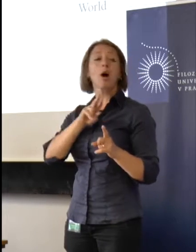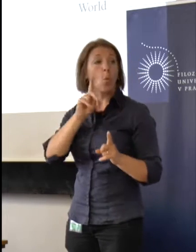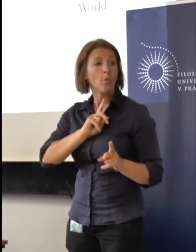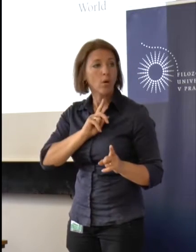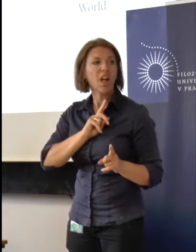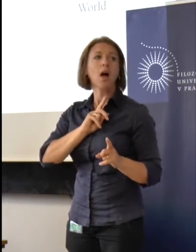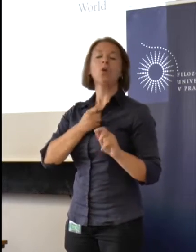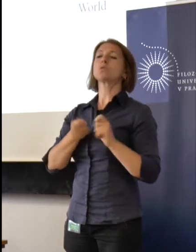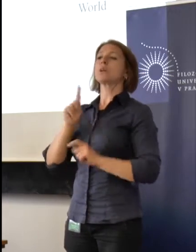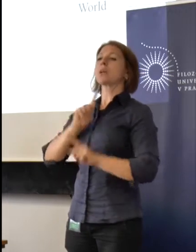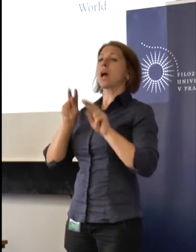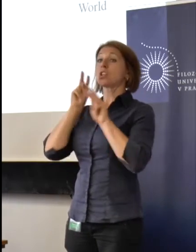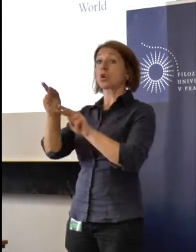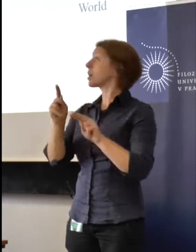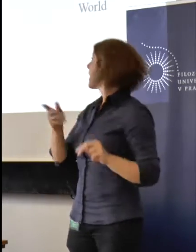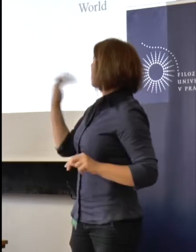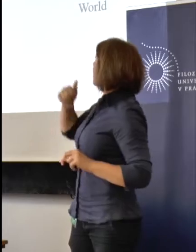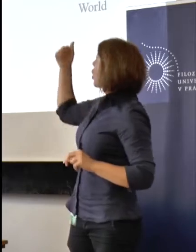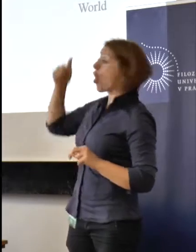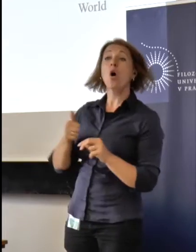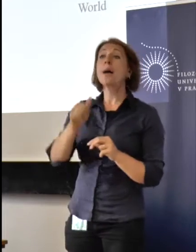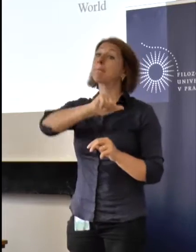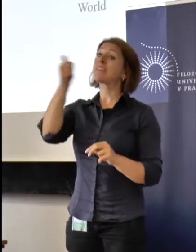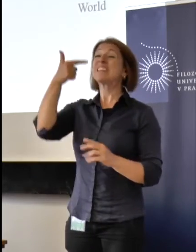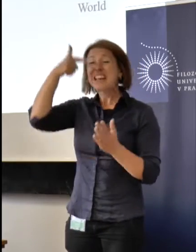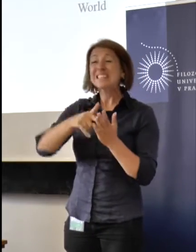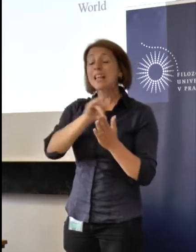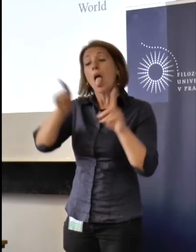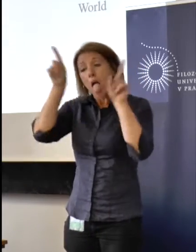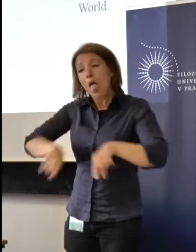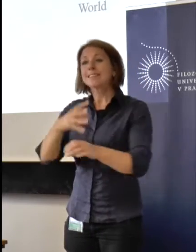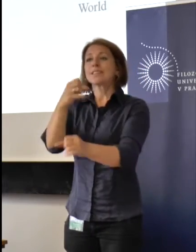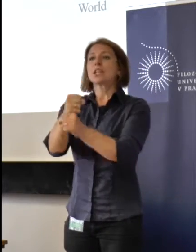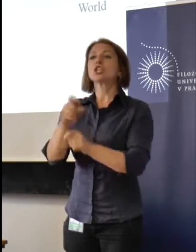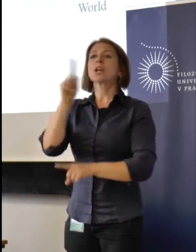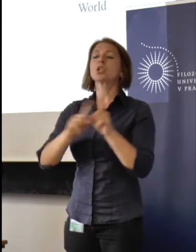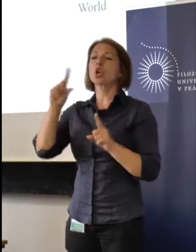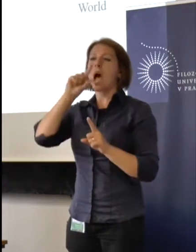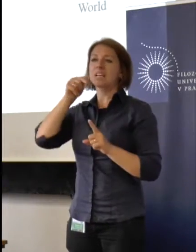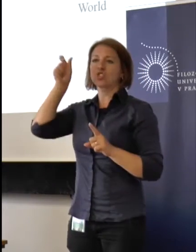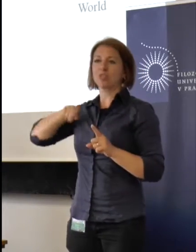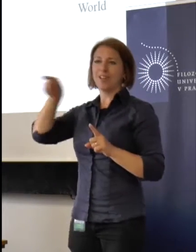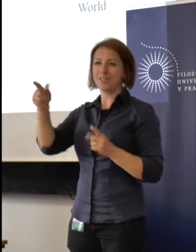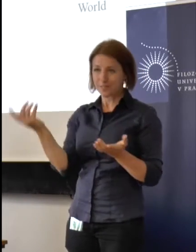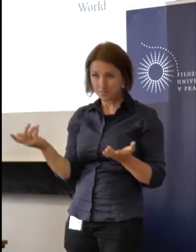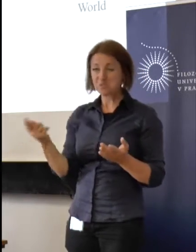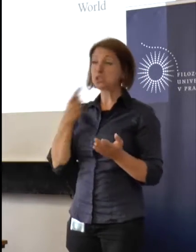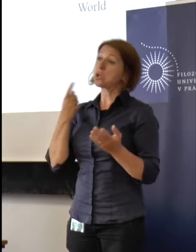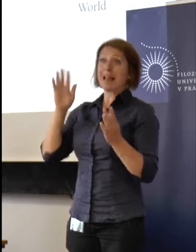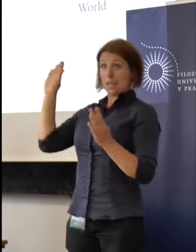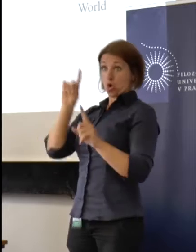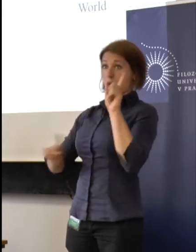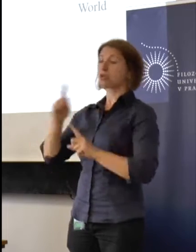this. This is what Aristotle says. Aristotle says, where's the pointer, by the way? Oh yeah, Aristotle says we have here the world, and humans